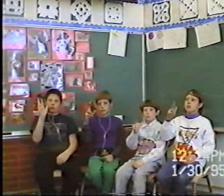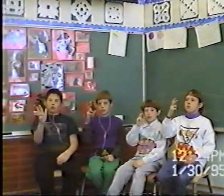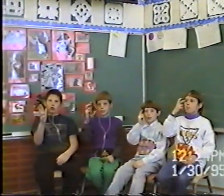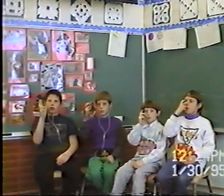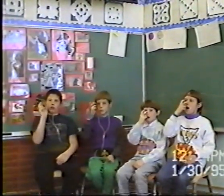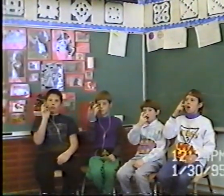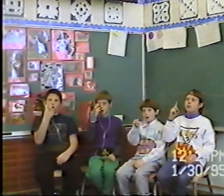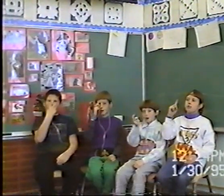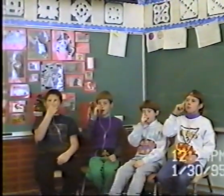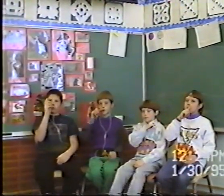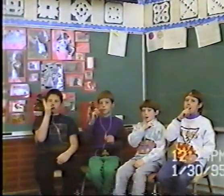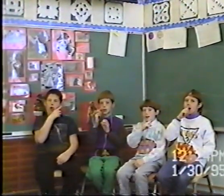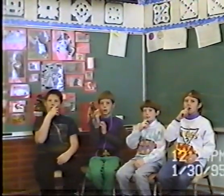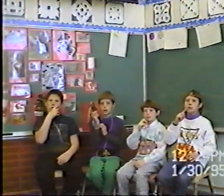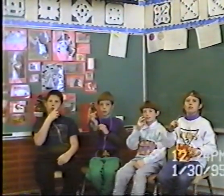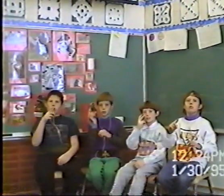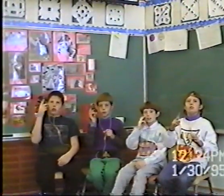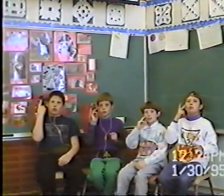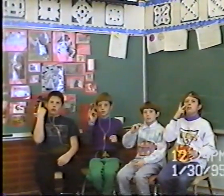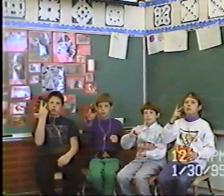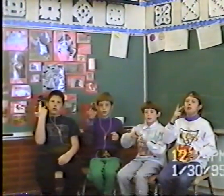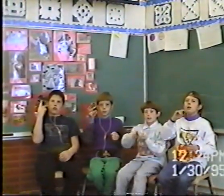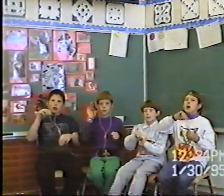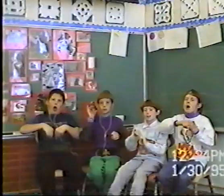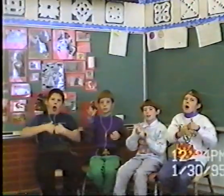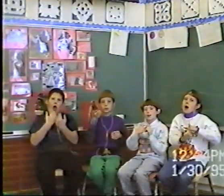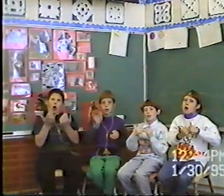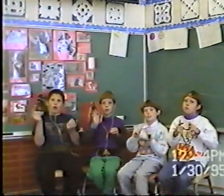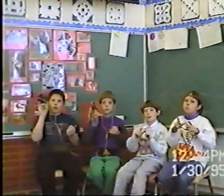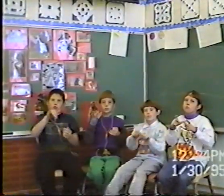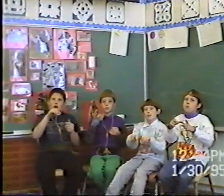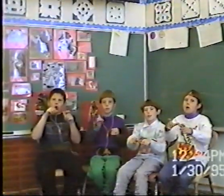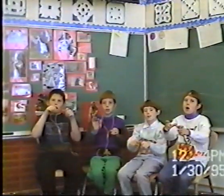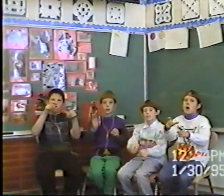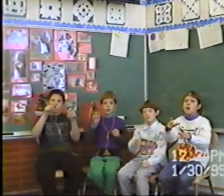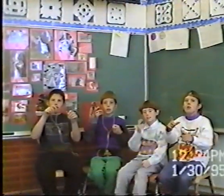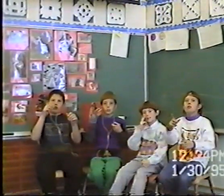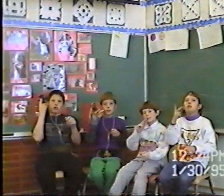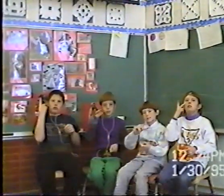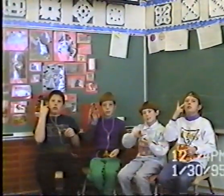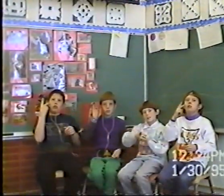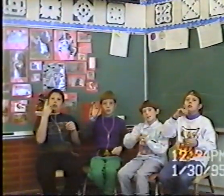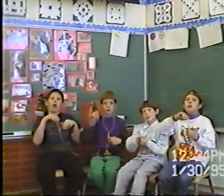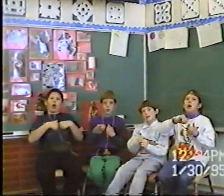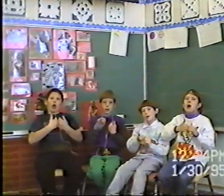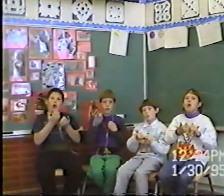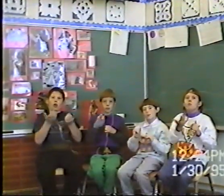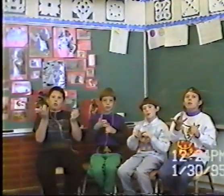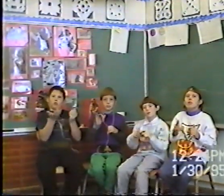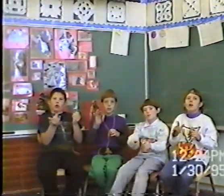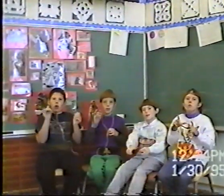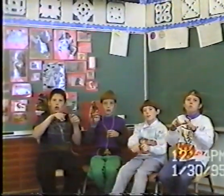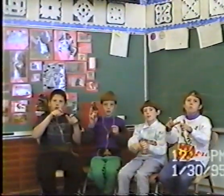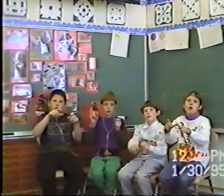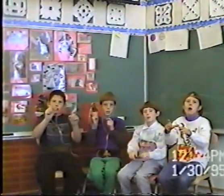Three blind mice, see how they run, see how they run.